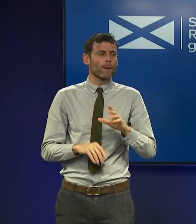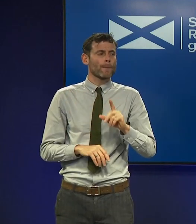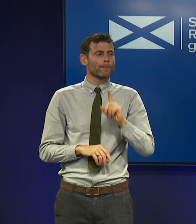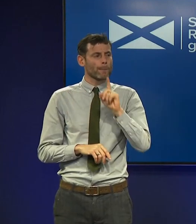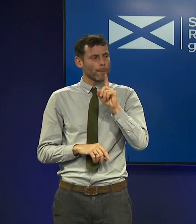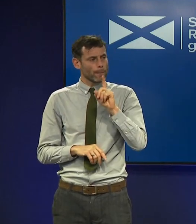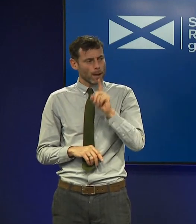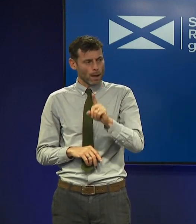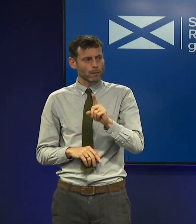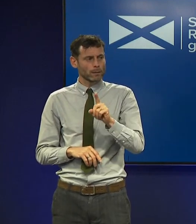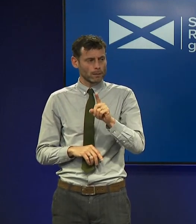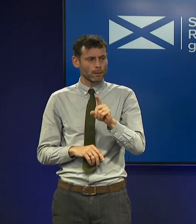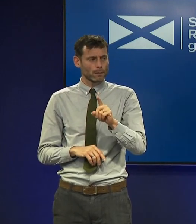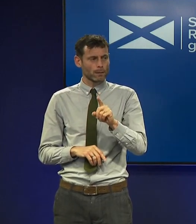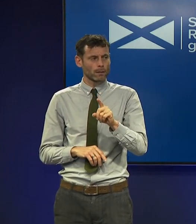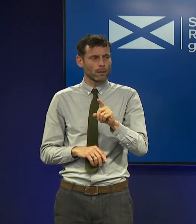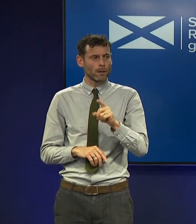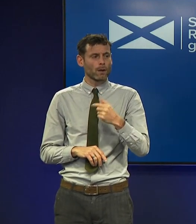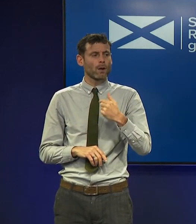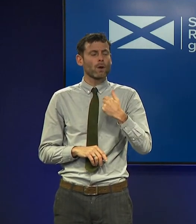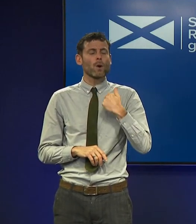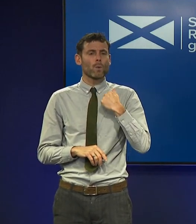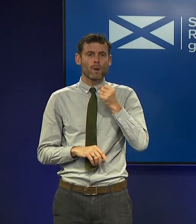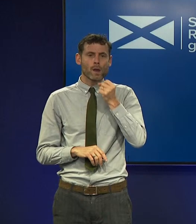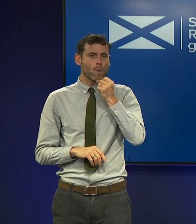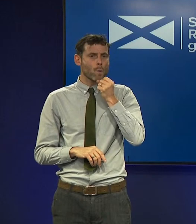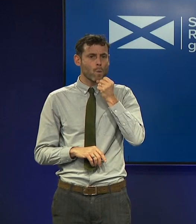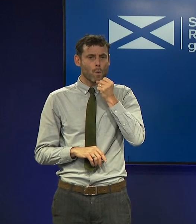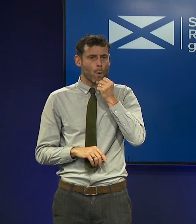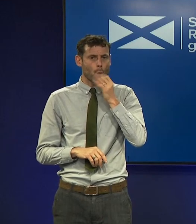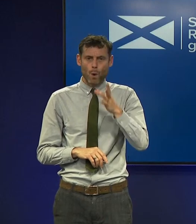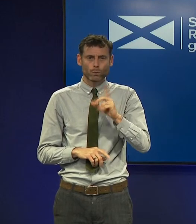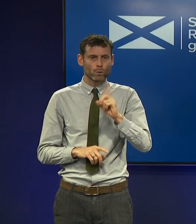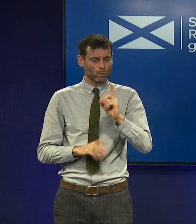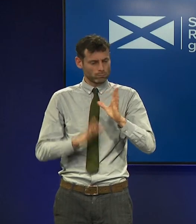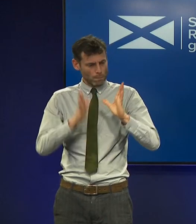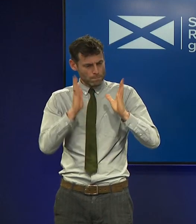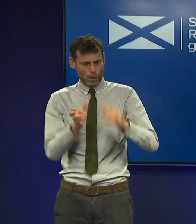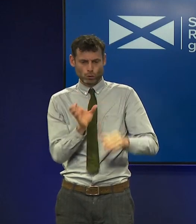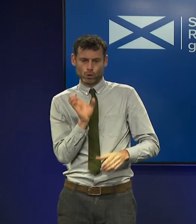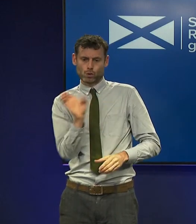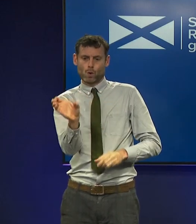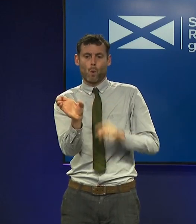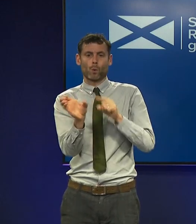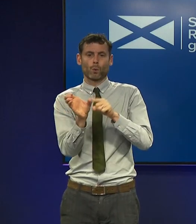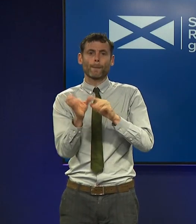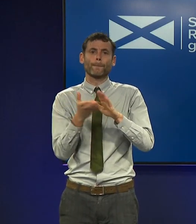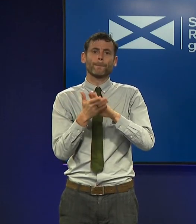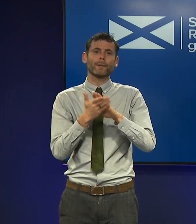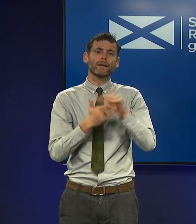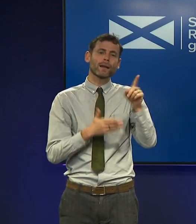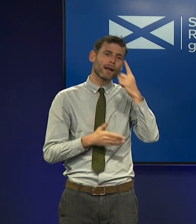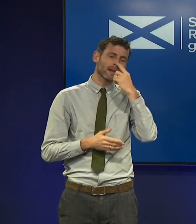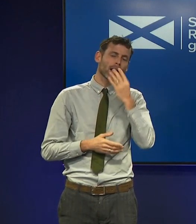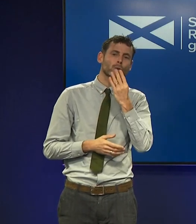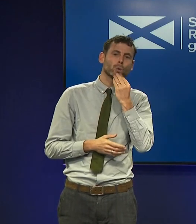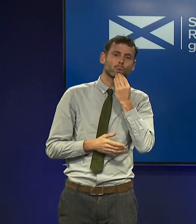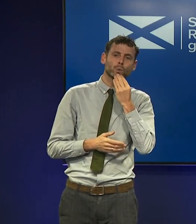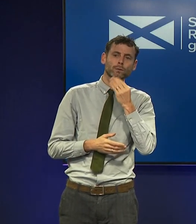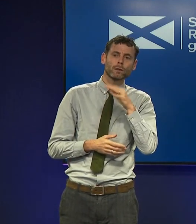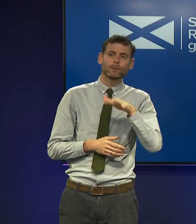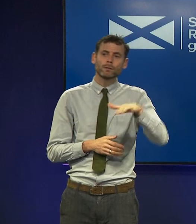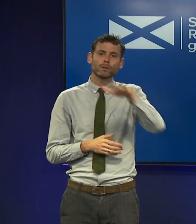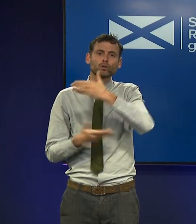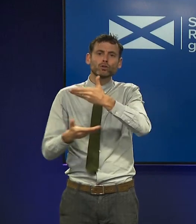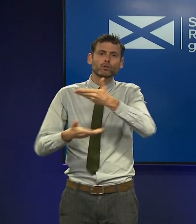favour COVID certification for access to public services. So without more detail of what you're talking about, I'm